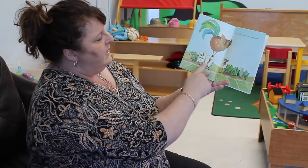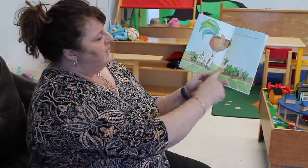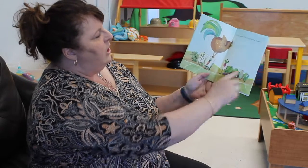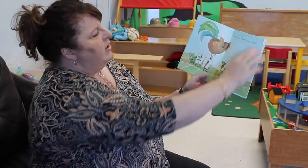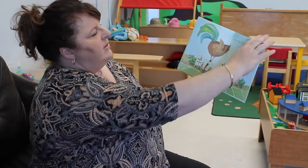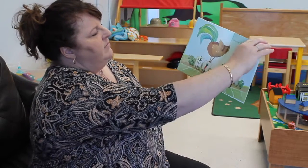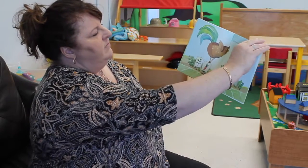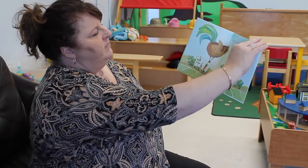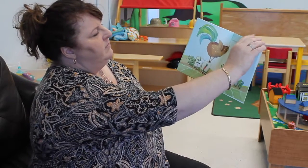his garden.